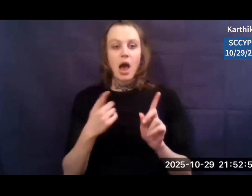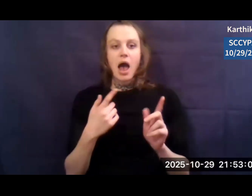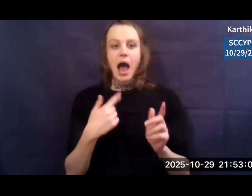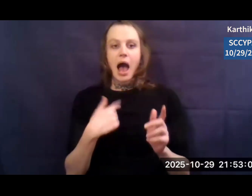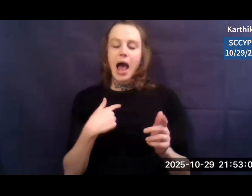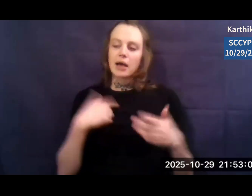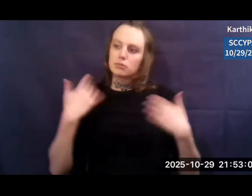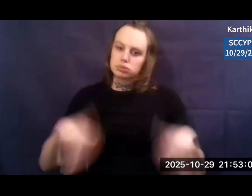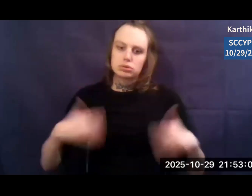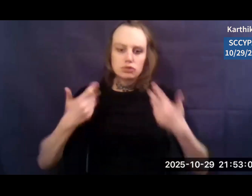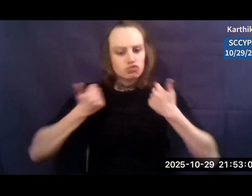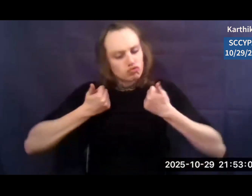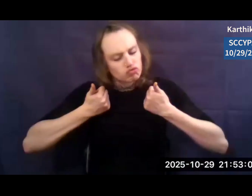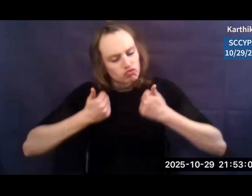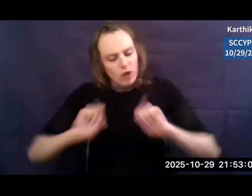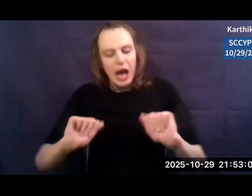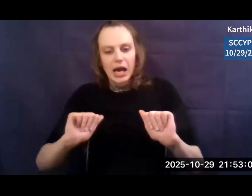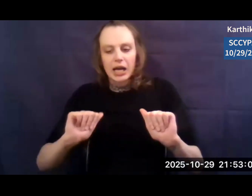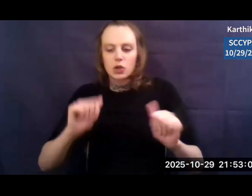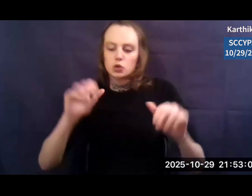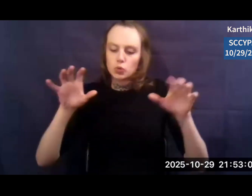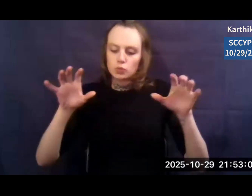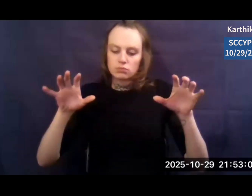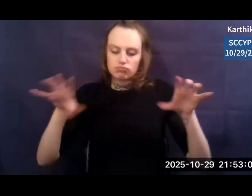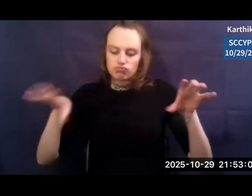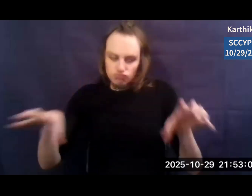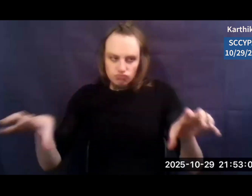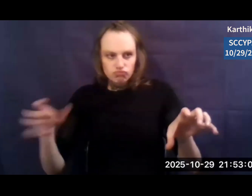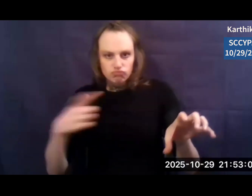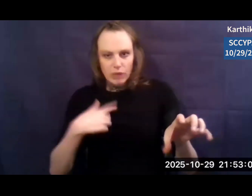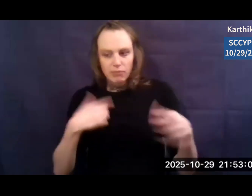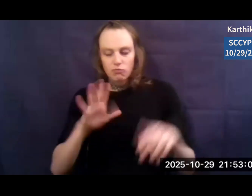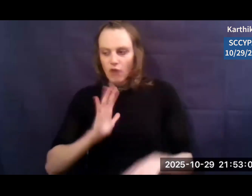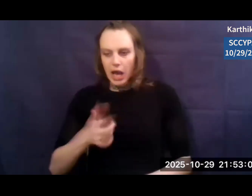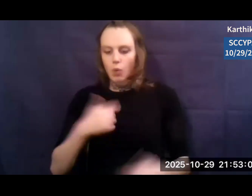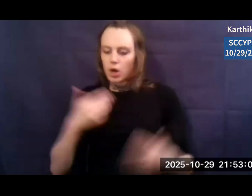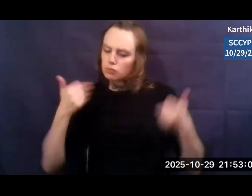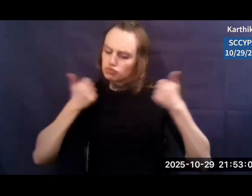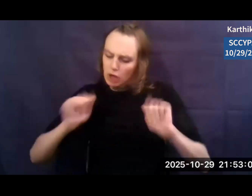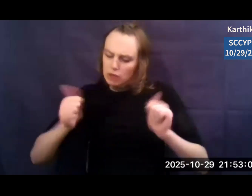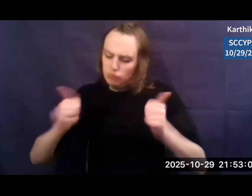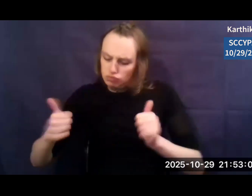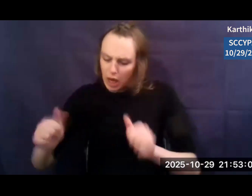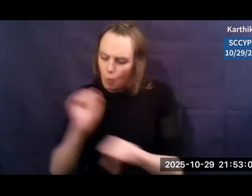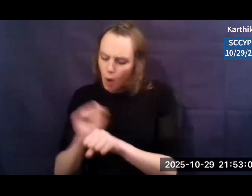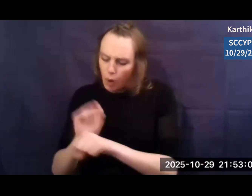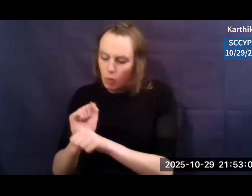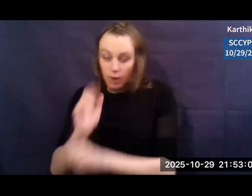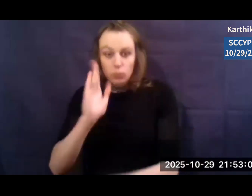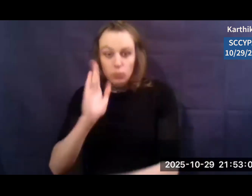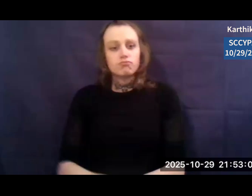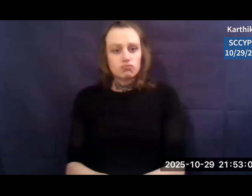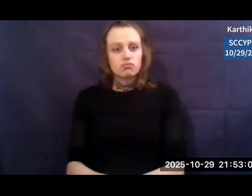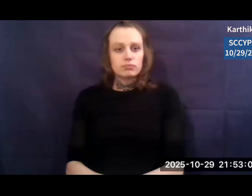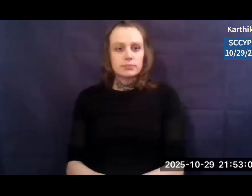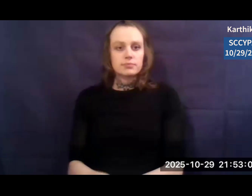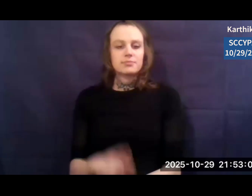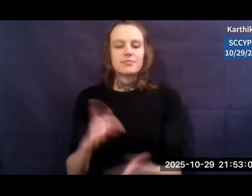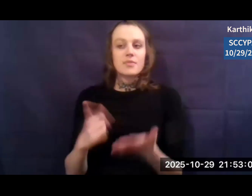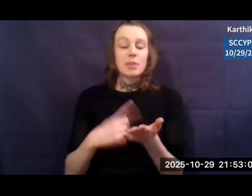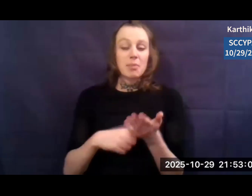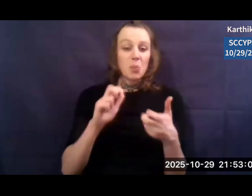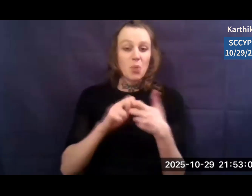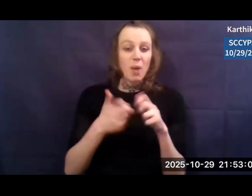in to get stuff done. And like yeah, like sometimes it's like yeah, the problem is that I'm like way too